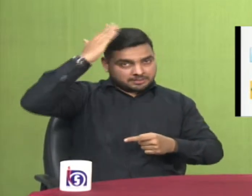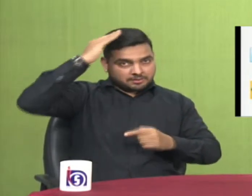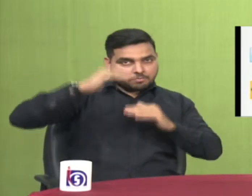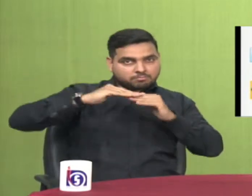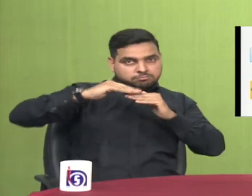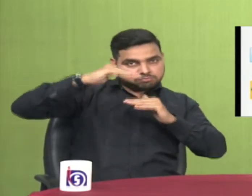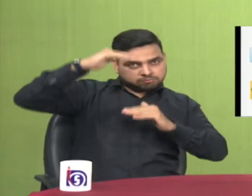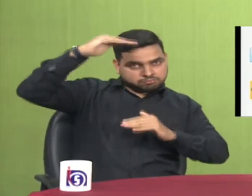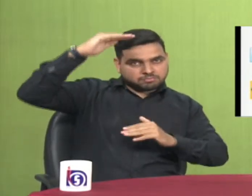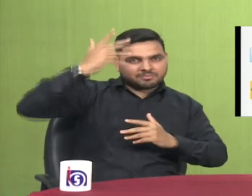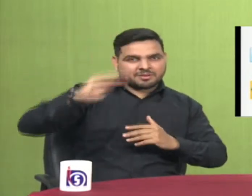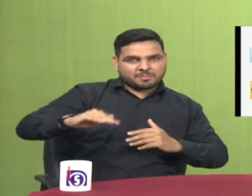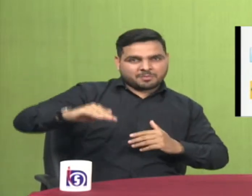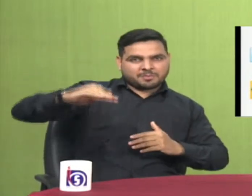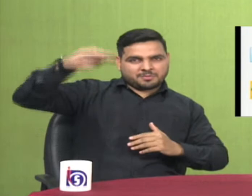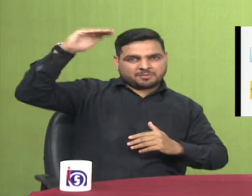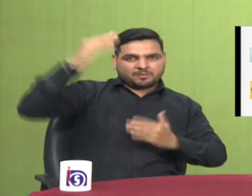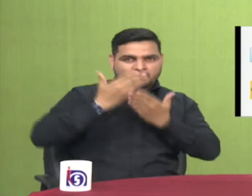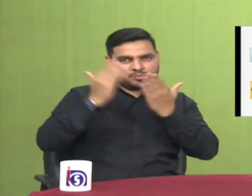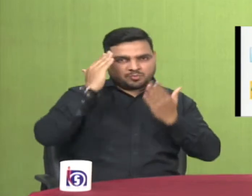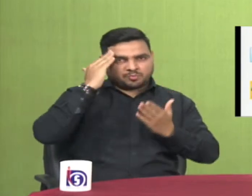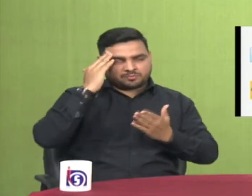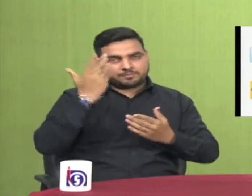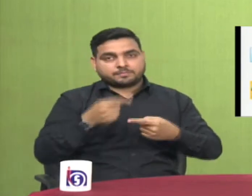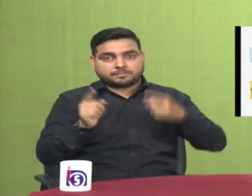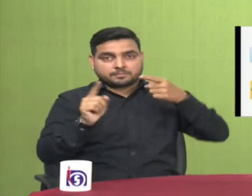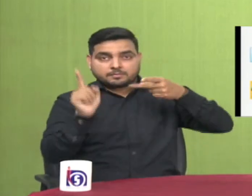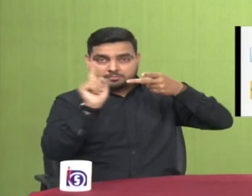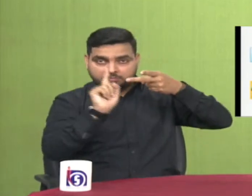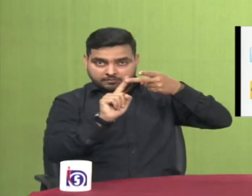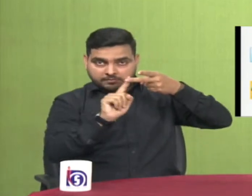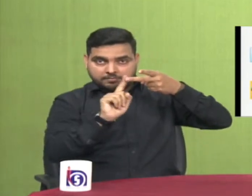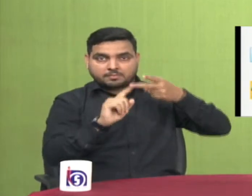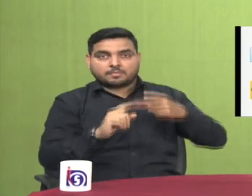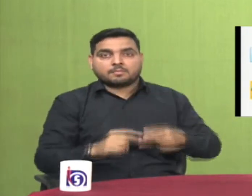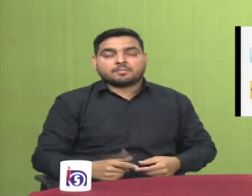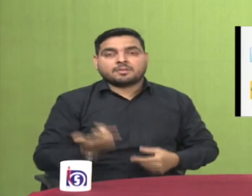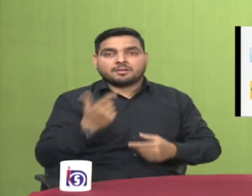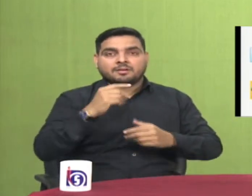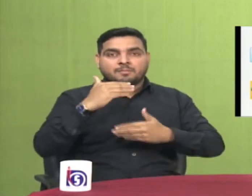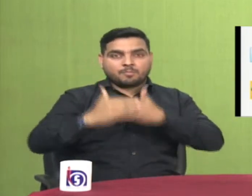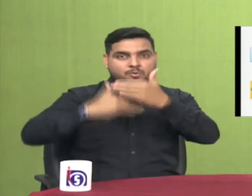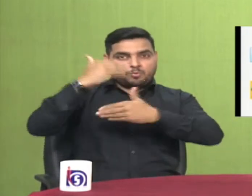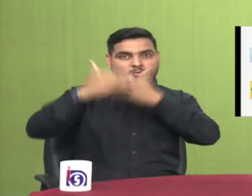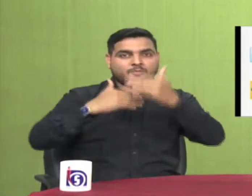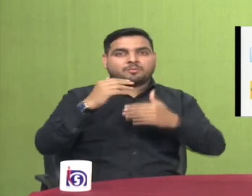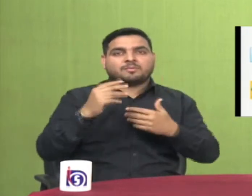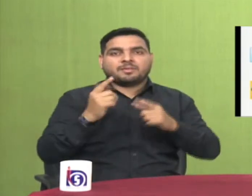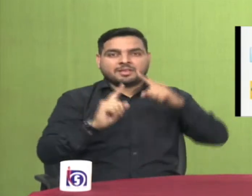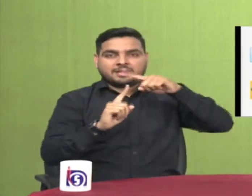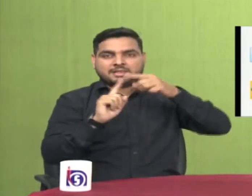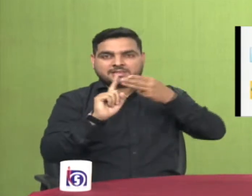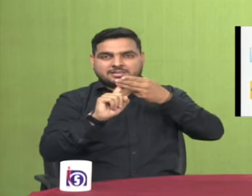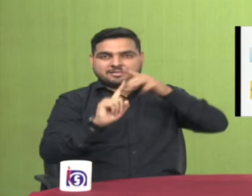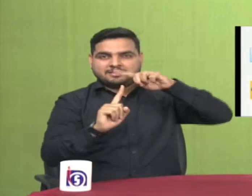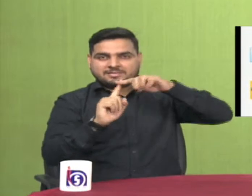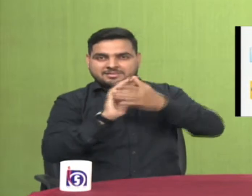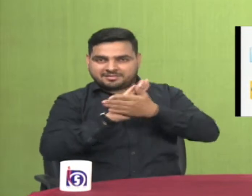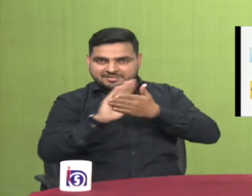in weight and height, Then comes development in teeth,